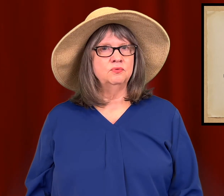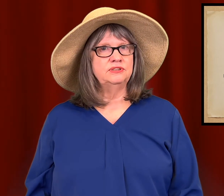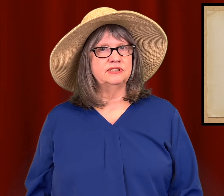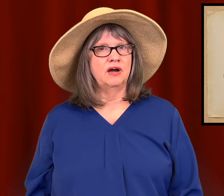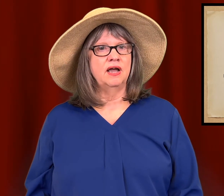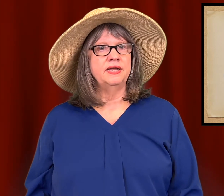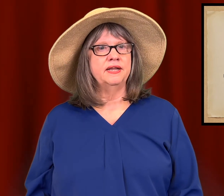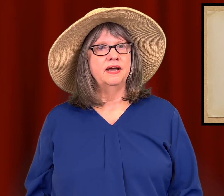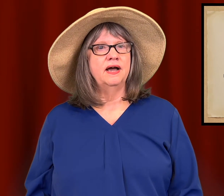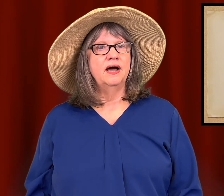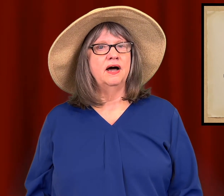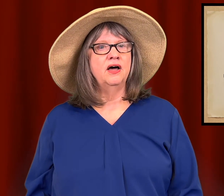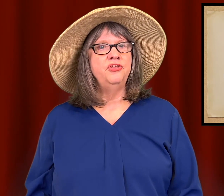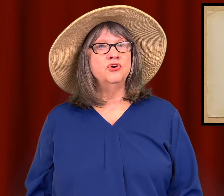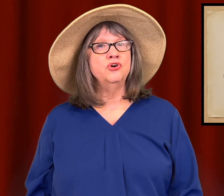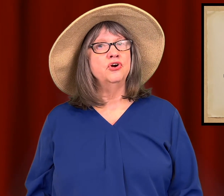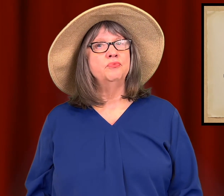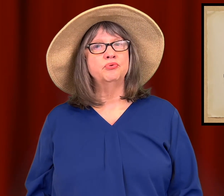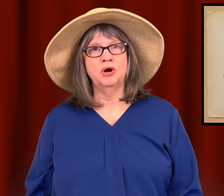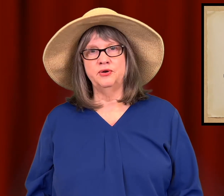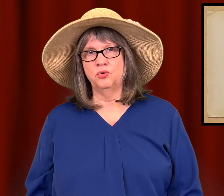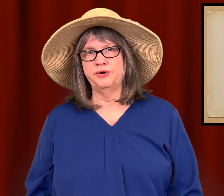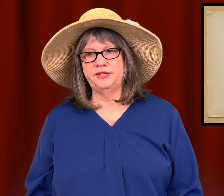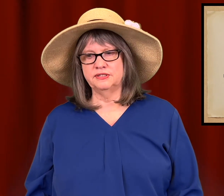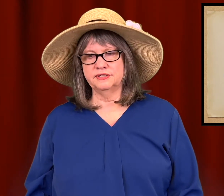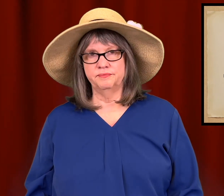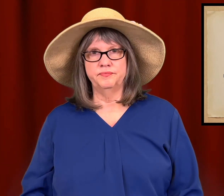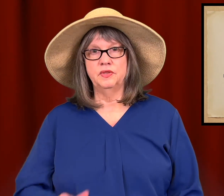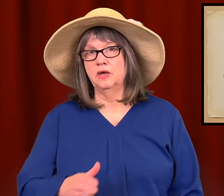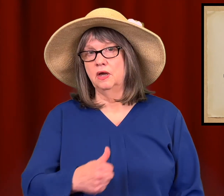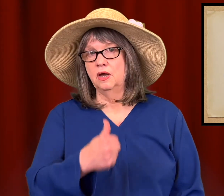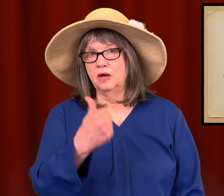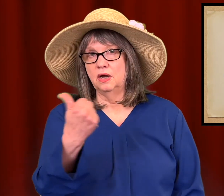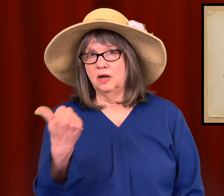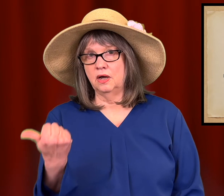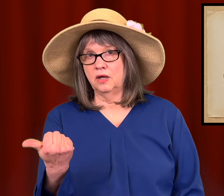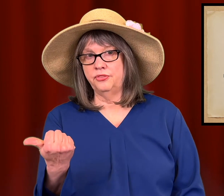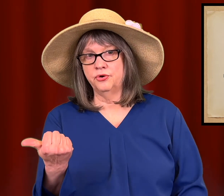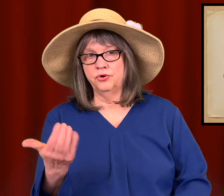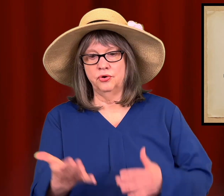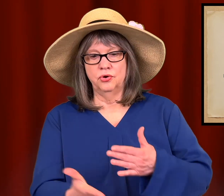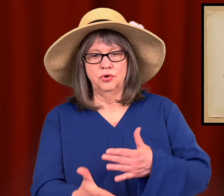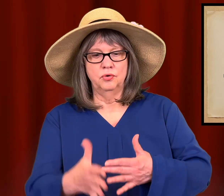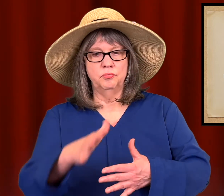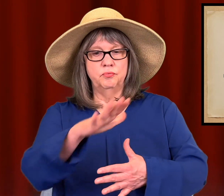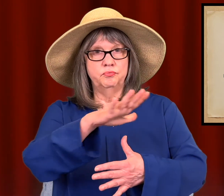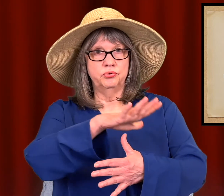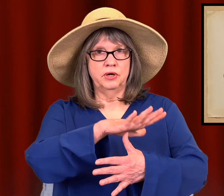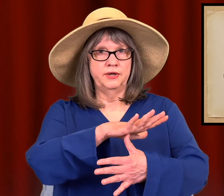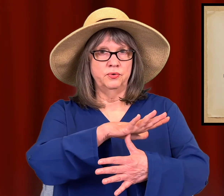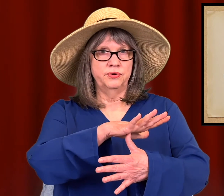would sign other priorities. Other